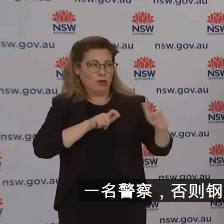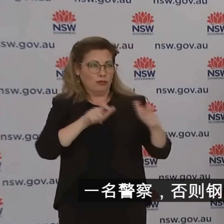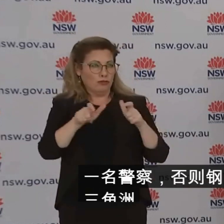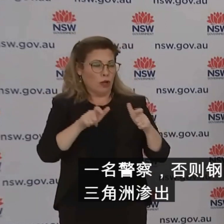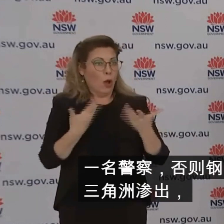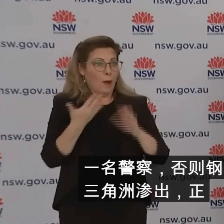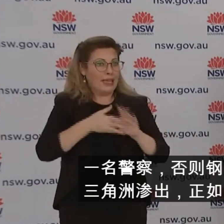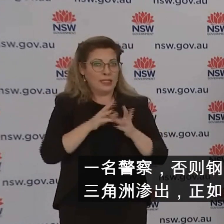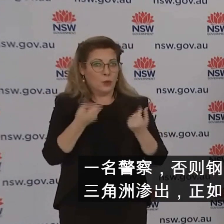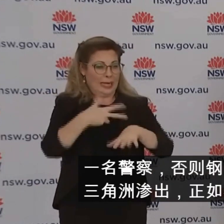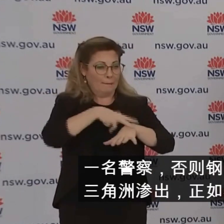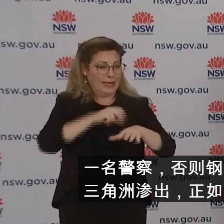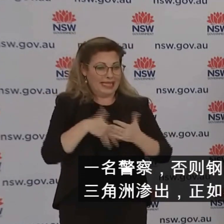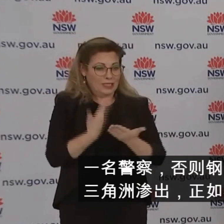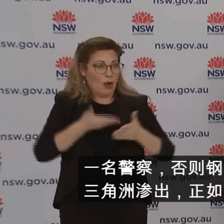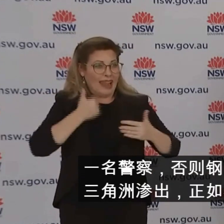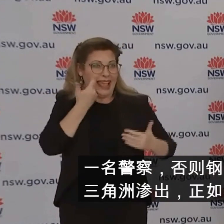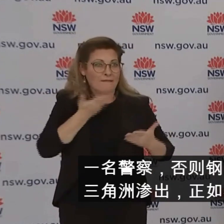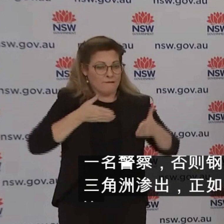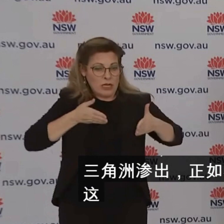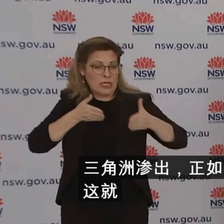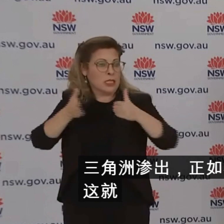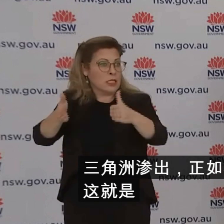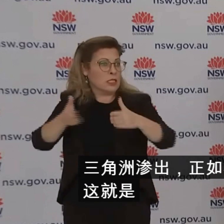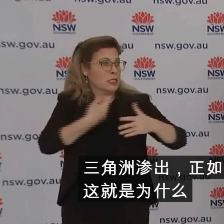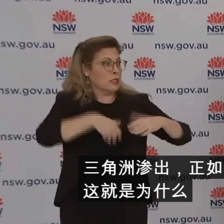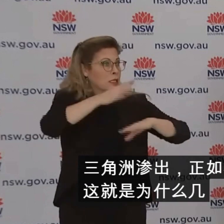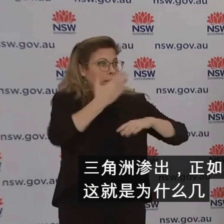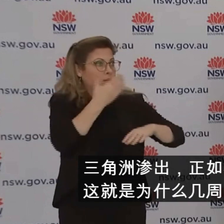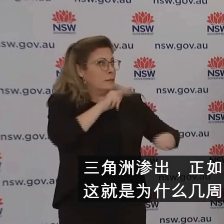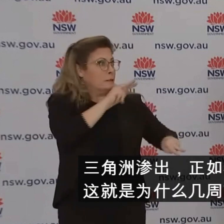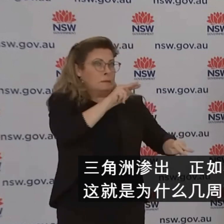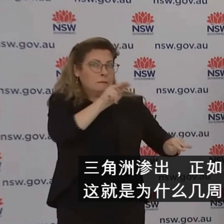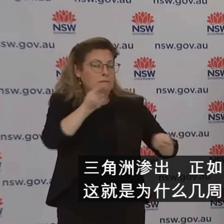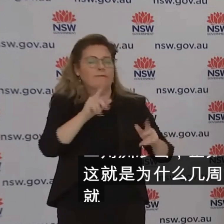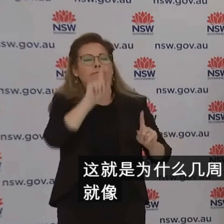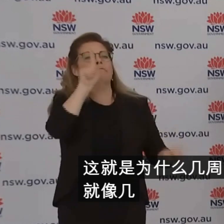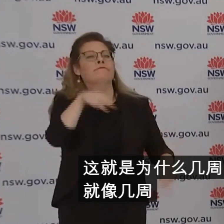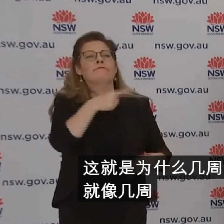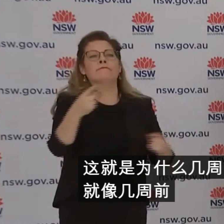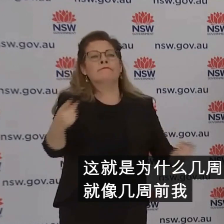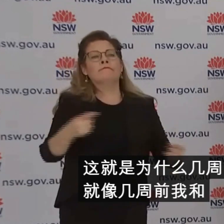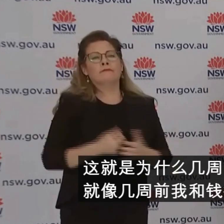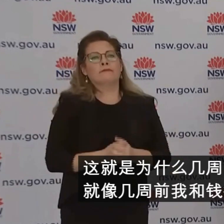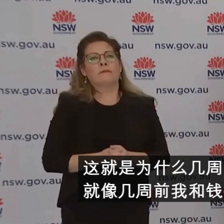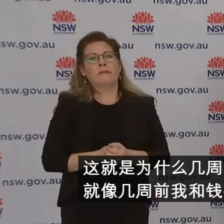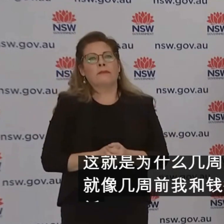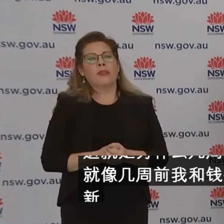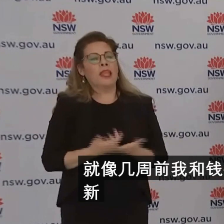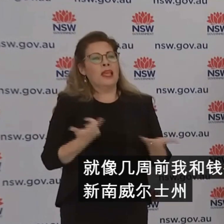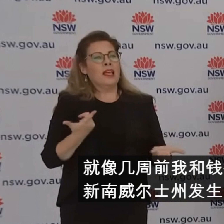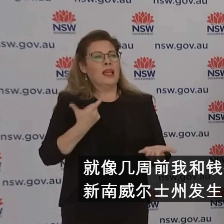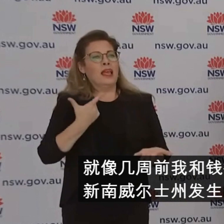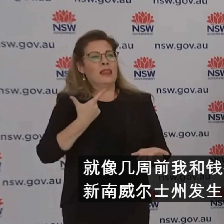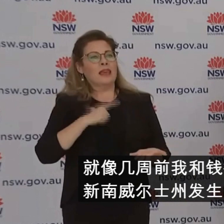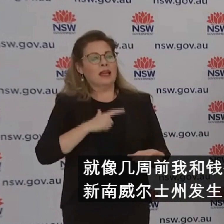Delta from seeping out. And as we've seen, this is why a few weeks ago, it feels like a few weeks ago, Dr. Chant and I said